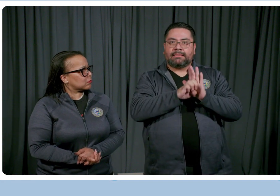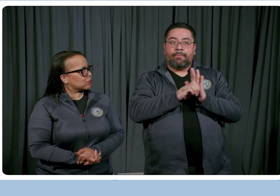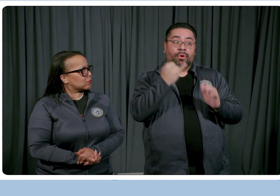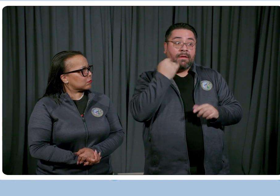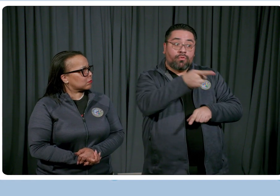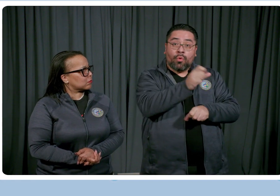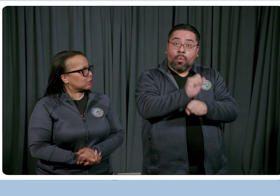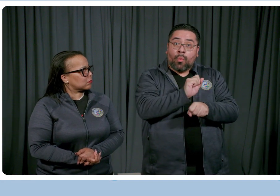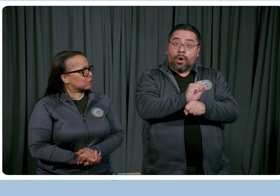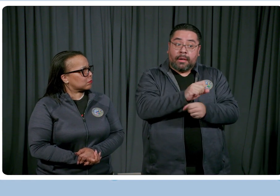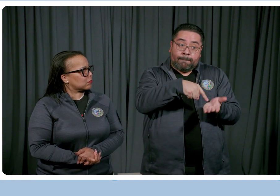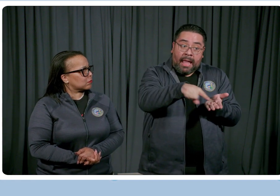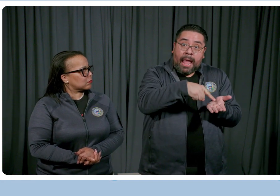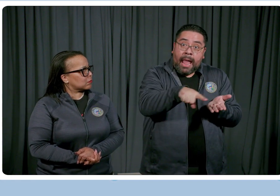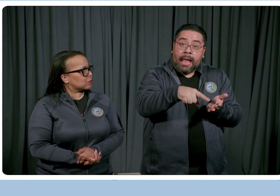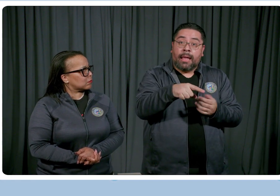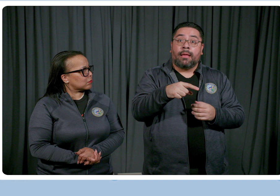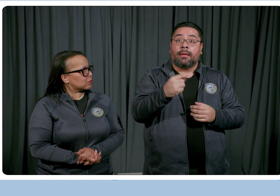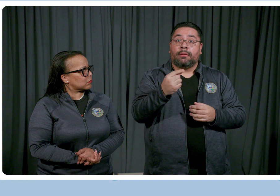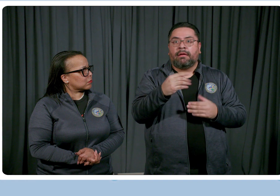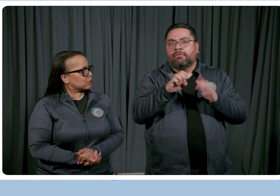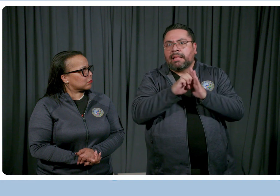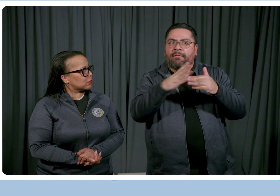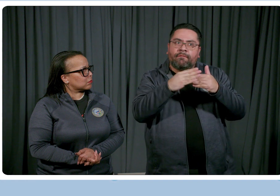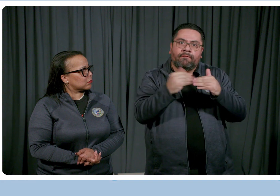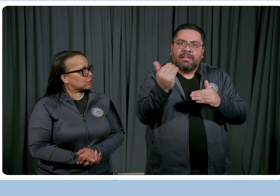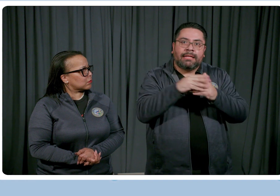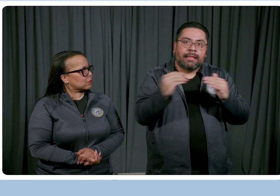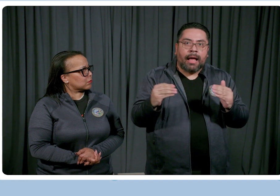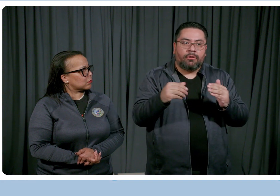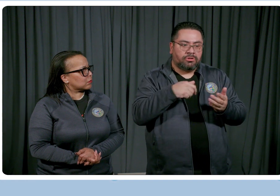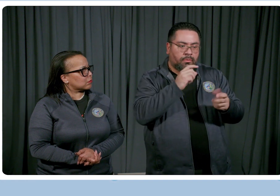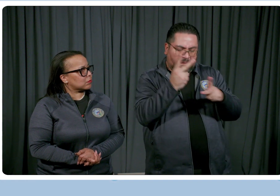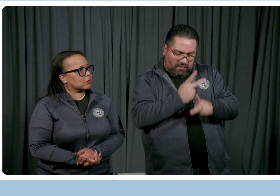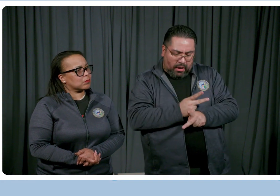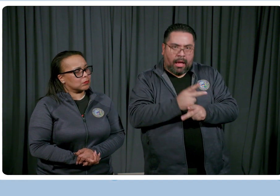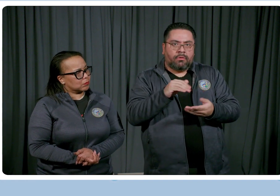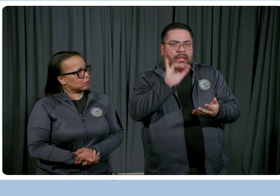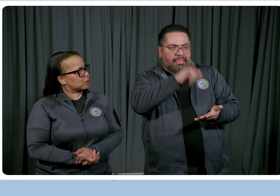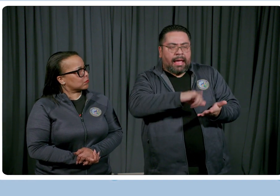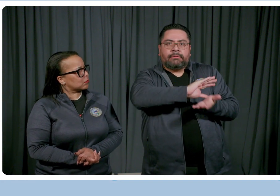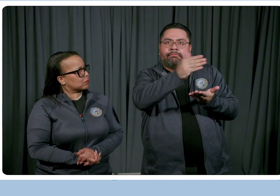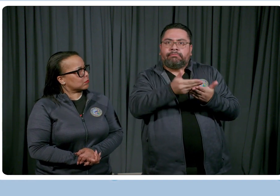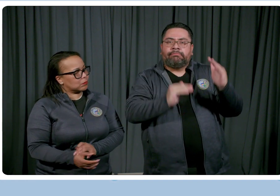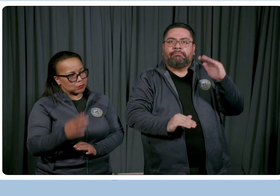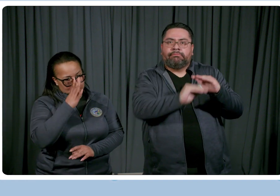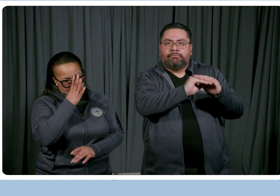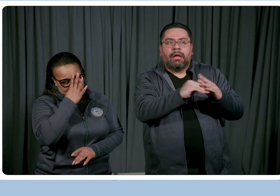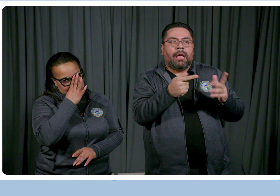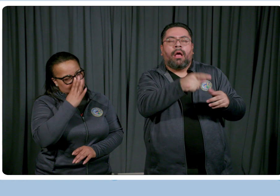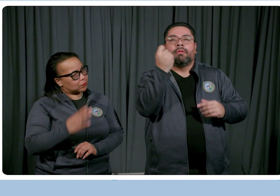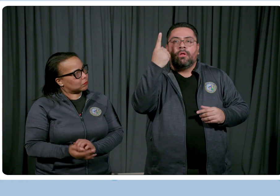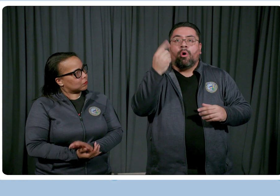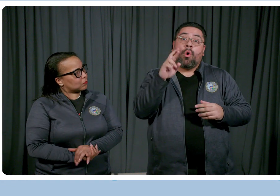hour, this is how many hours that you can work, and this is what's going to happen to your benefits. Or I could have someone that just started working